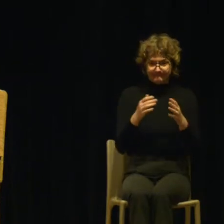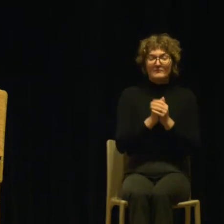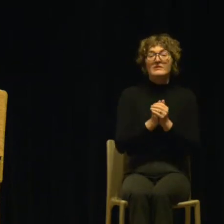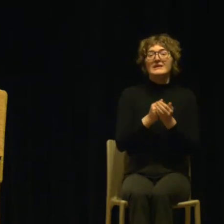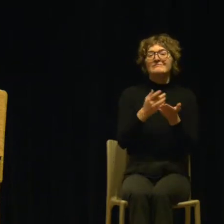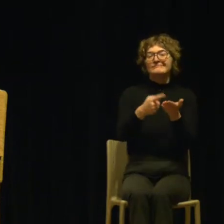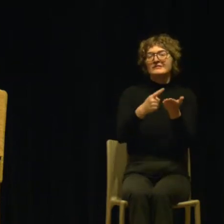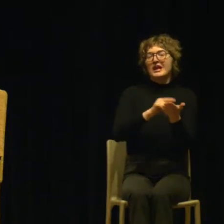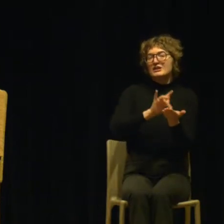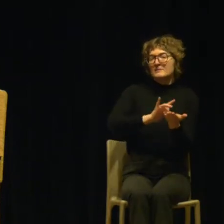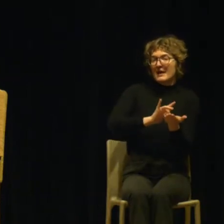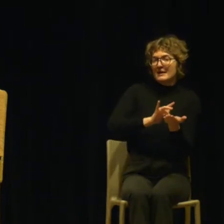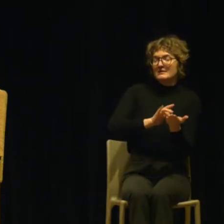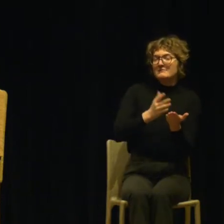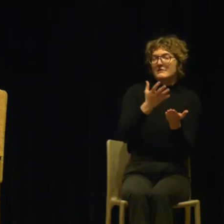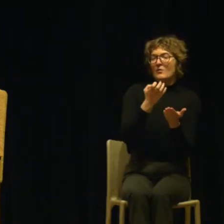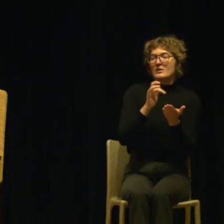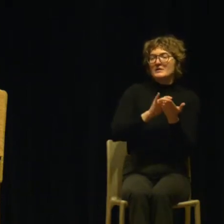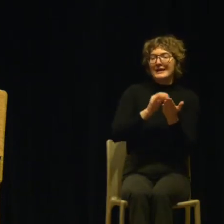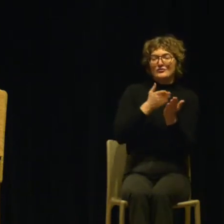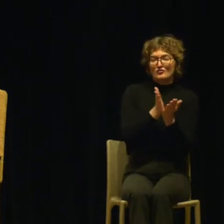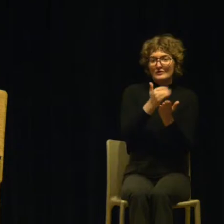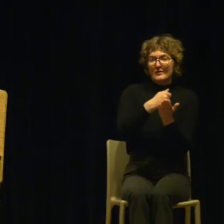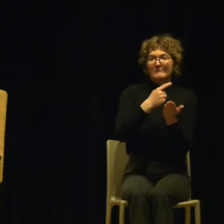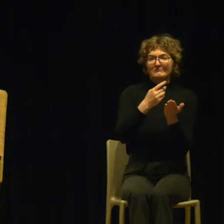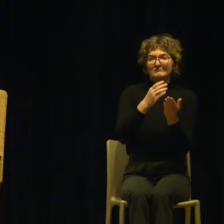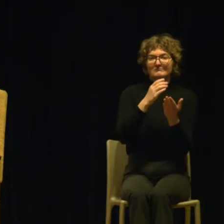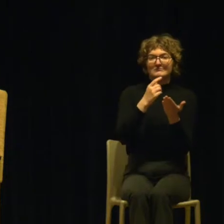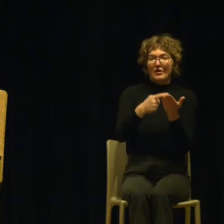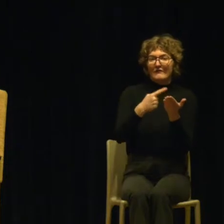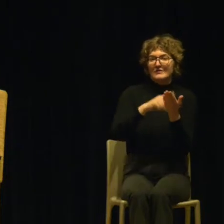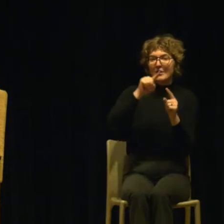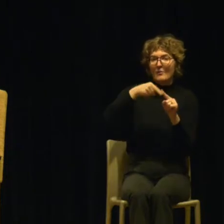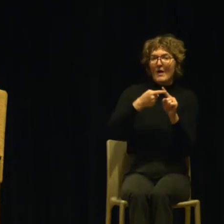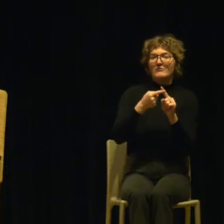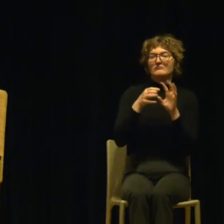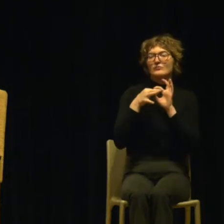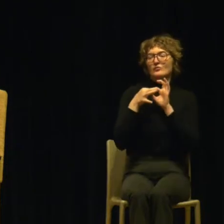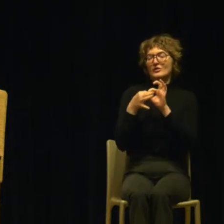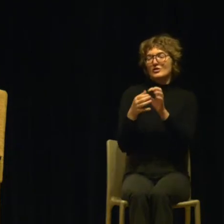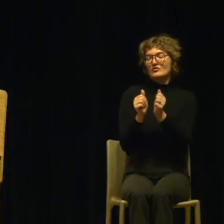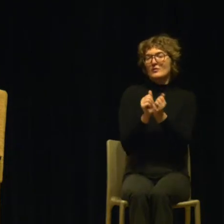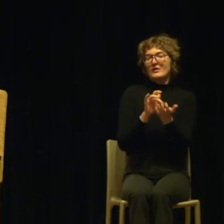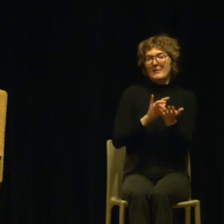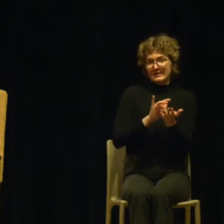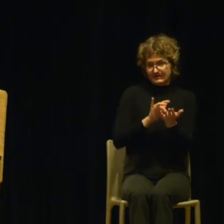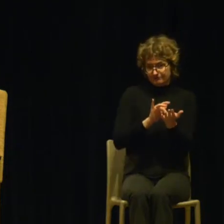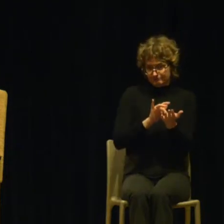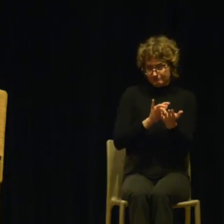it, and I think we have to have a really transparent conversation about our relationship with medicine.